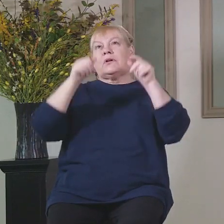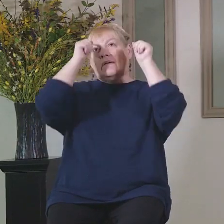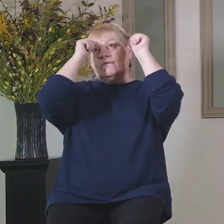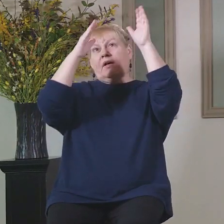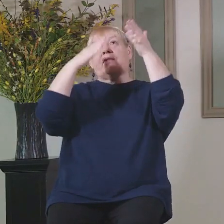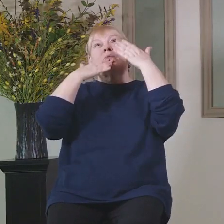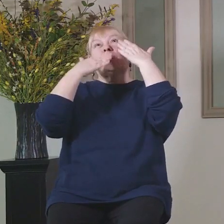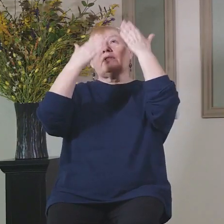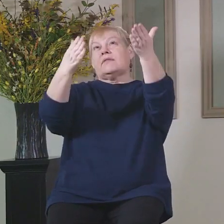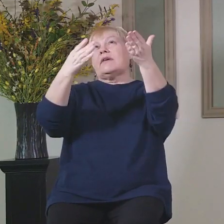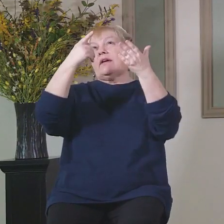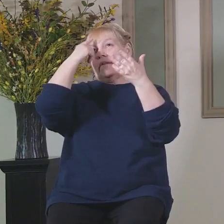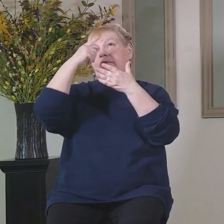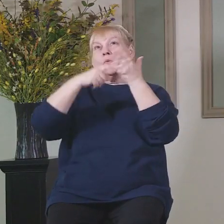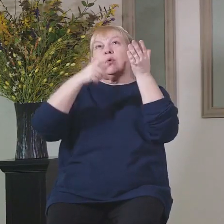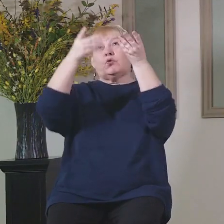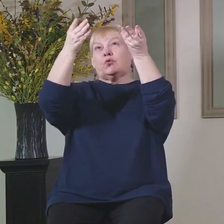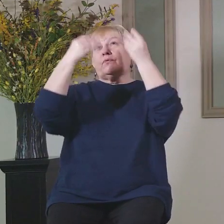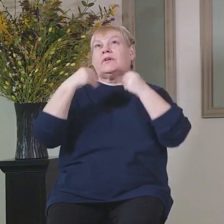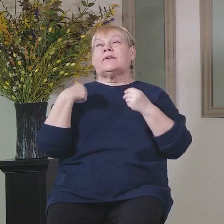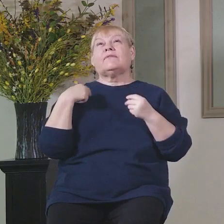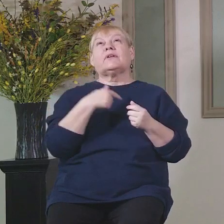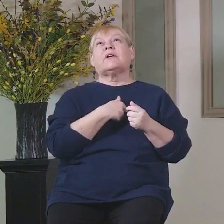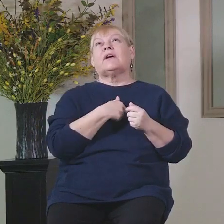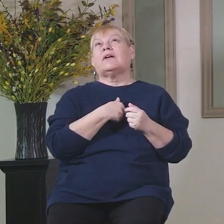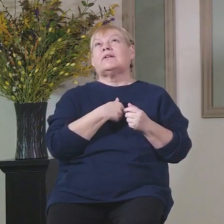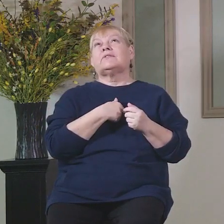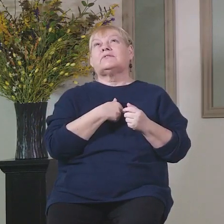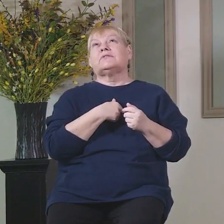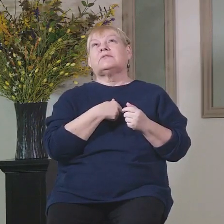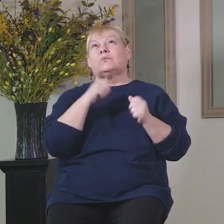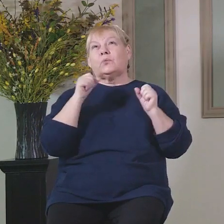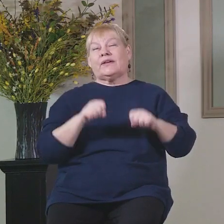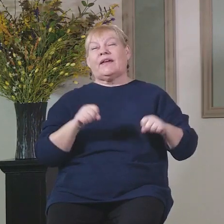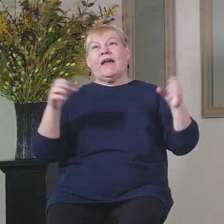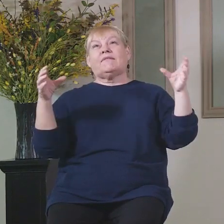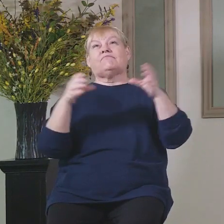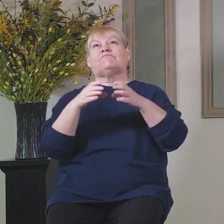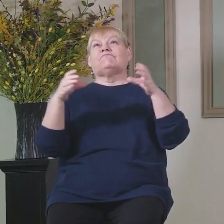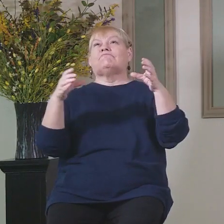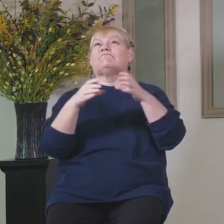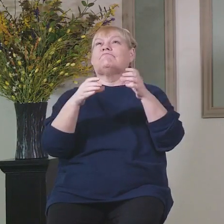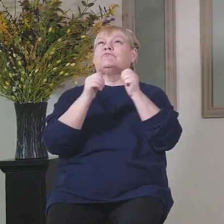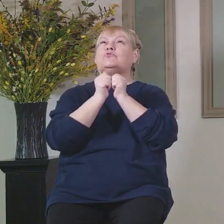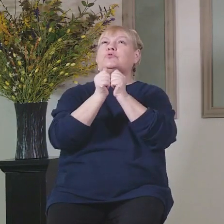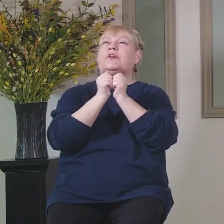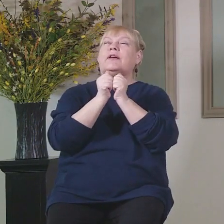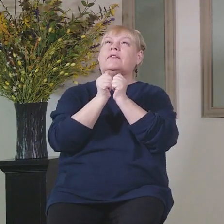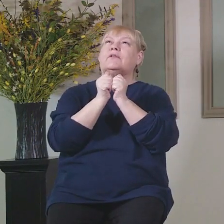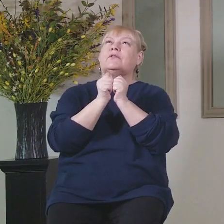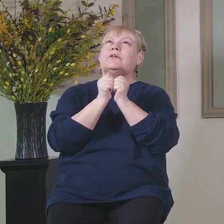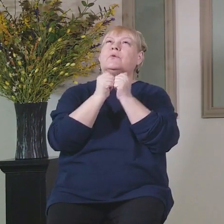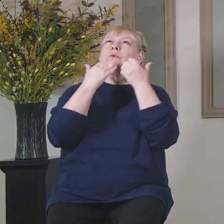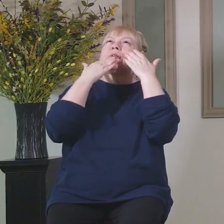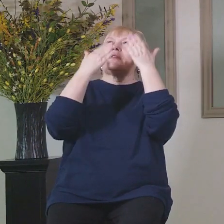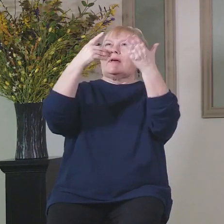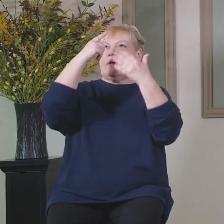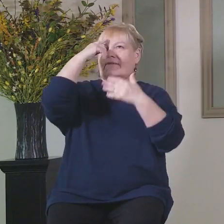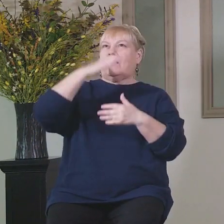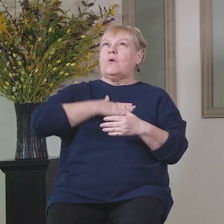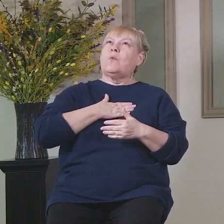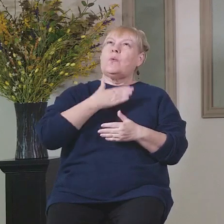thank you for the avenues that you have given us to be together. We thank you for the willingness of members of this